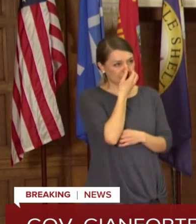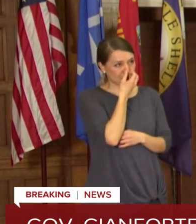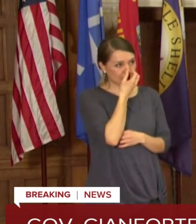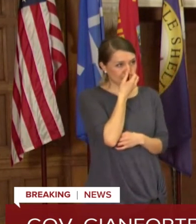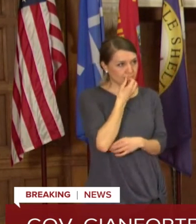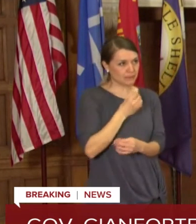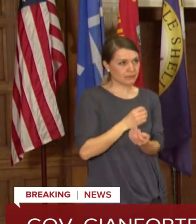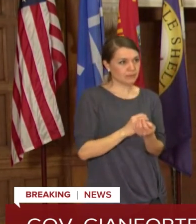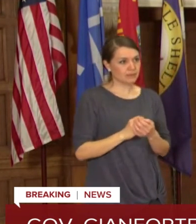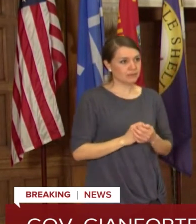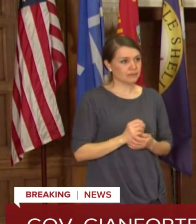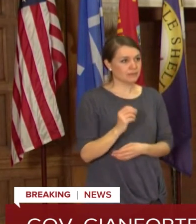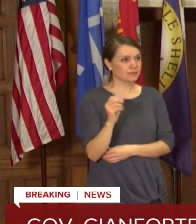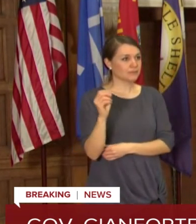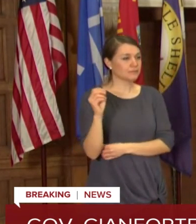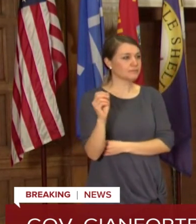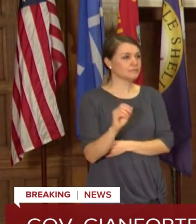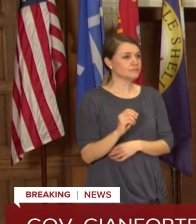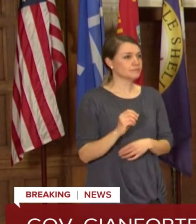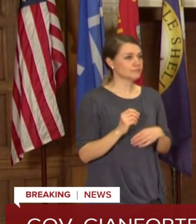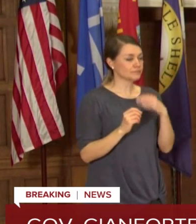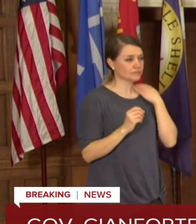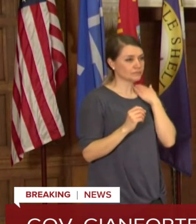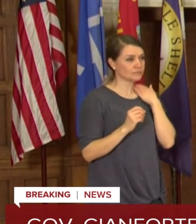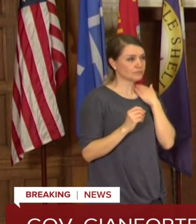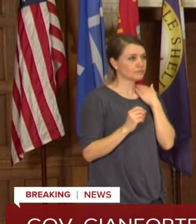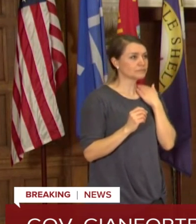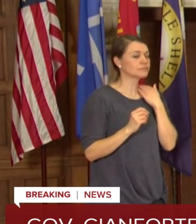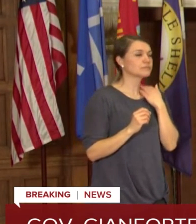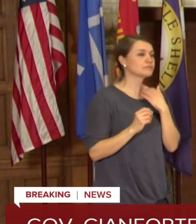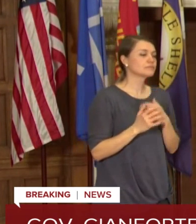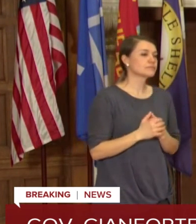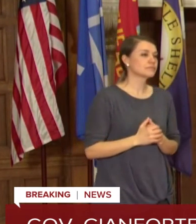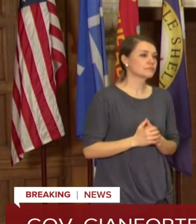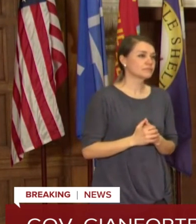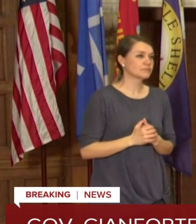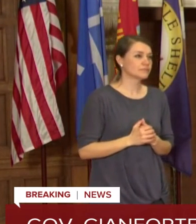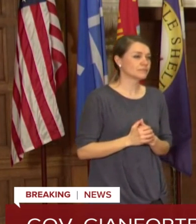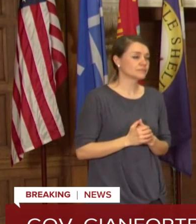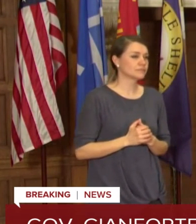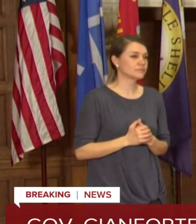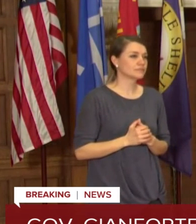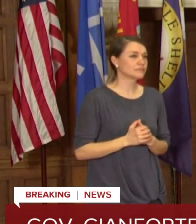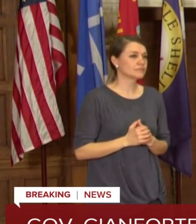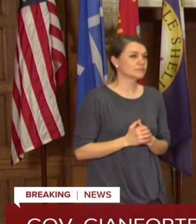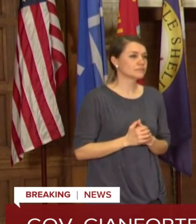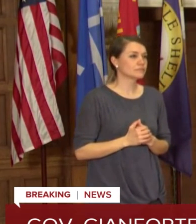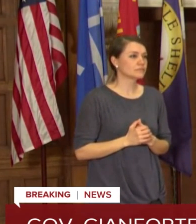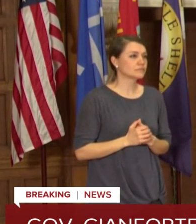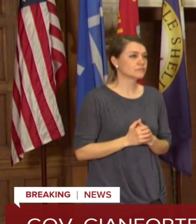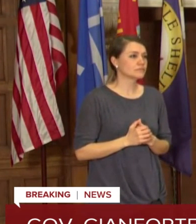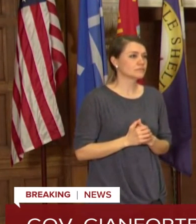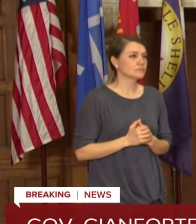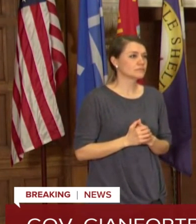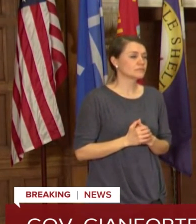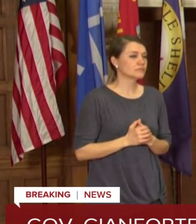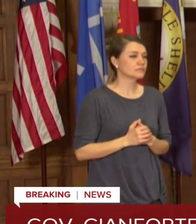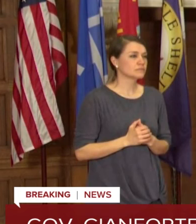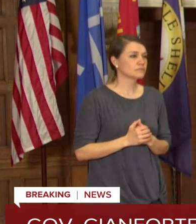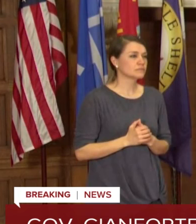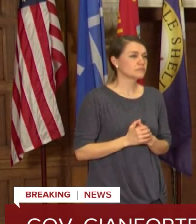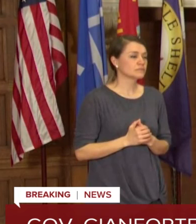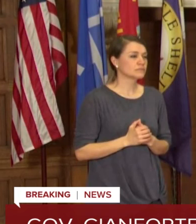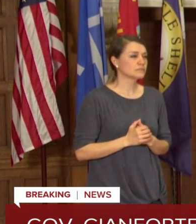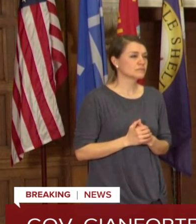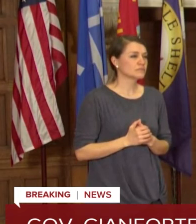that didn't ask a question? Yeah. Yeah, hi. Again, Arn with Daily Montana. This week, your Lieutenant Governor testified